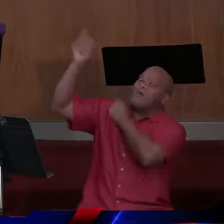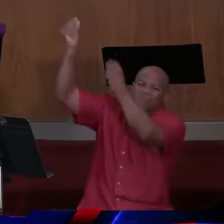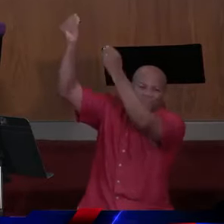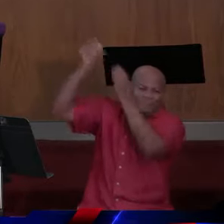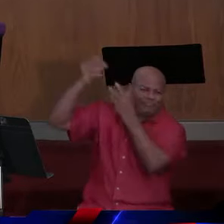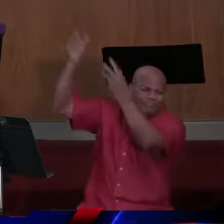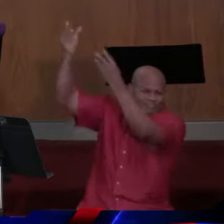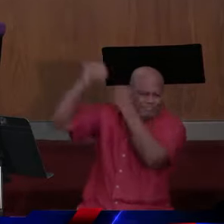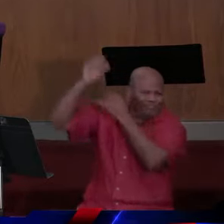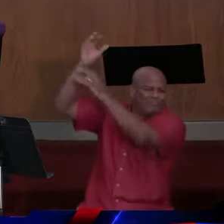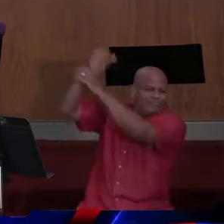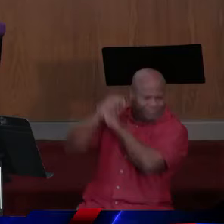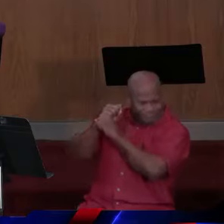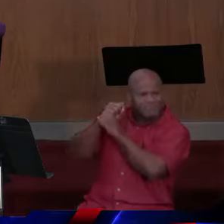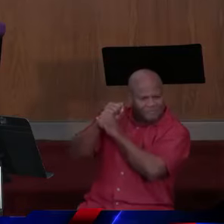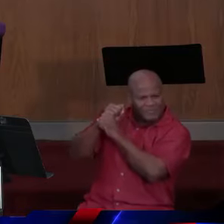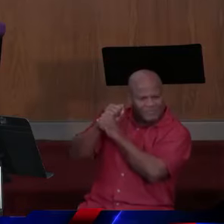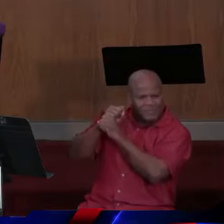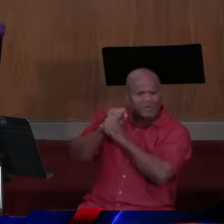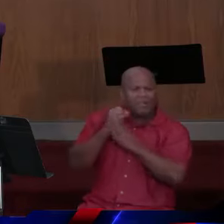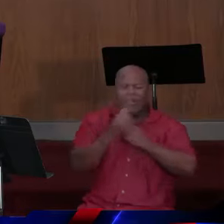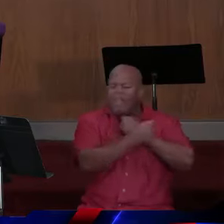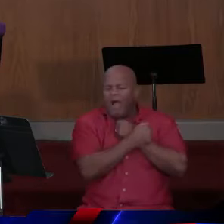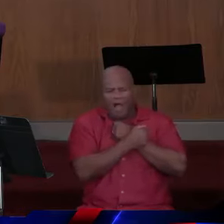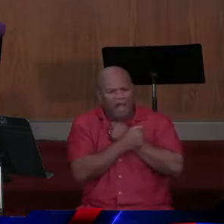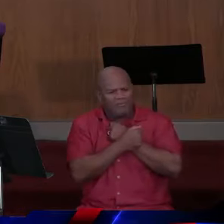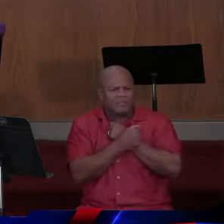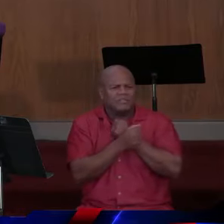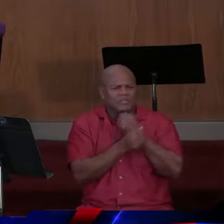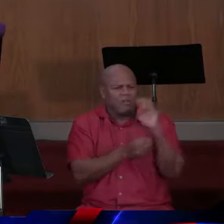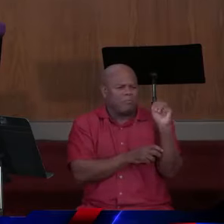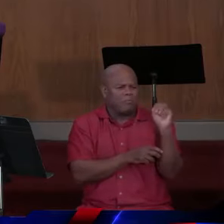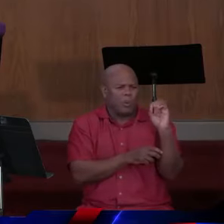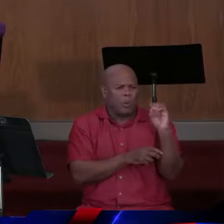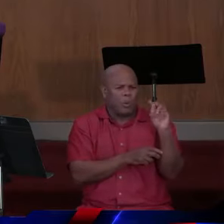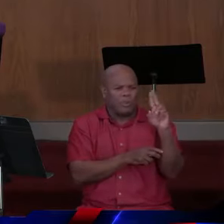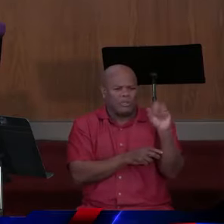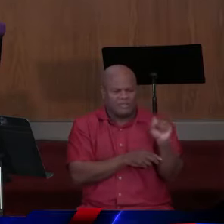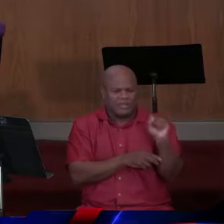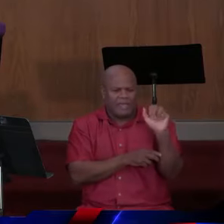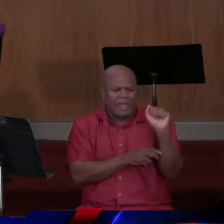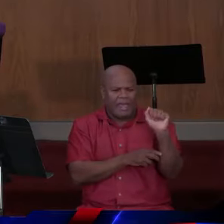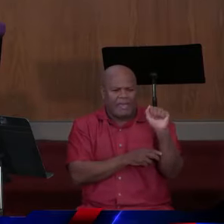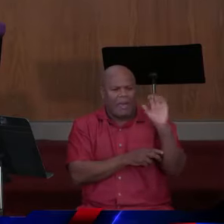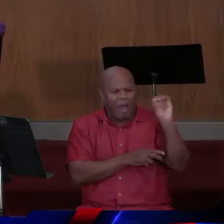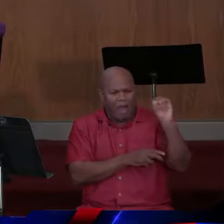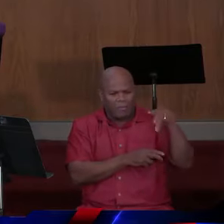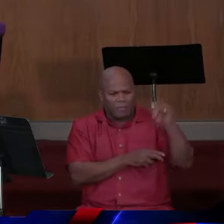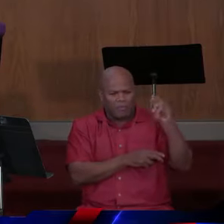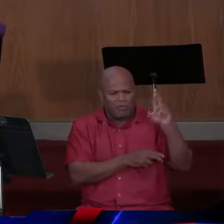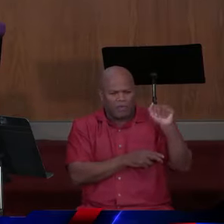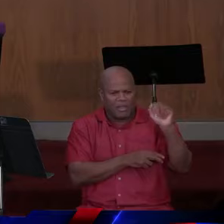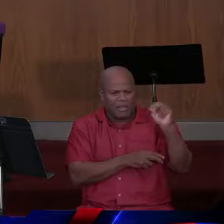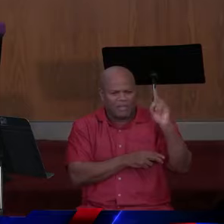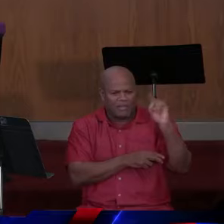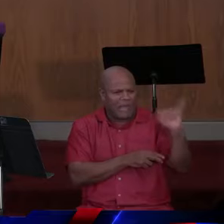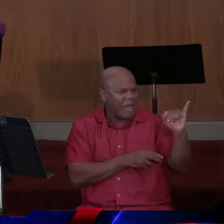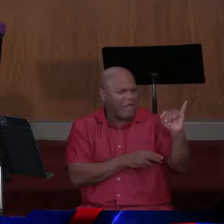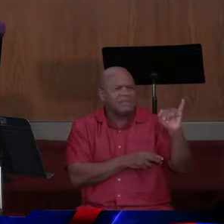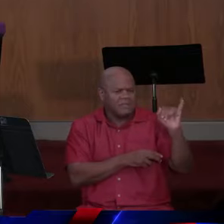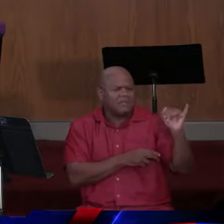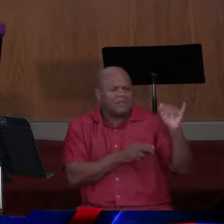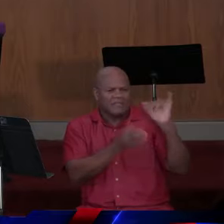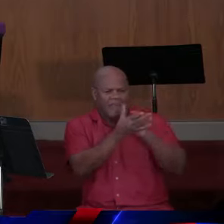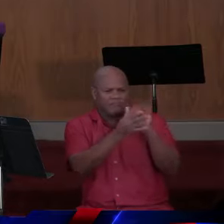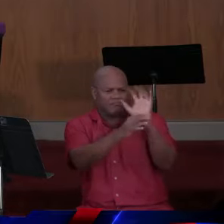to me. Love is the modus operandi of this blood love community. He said, you will know, they'll know